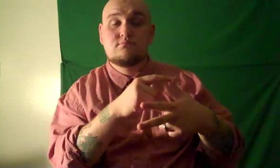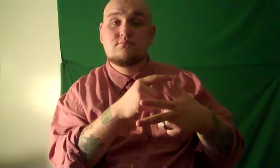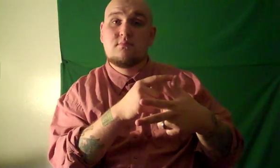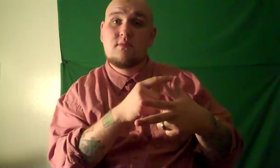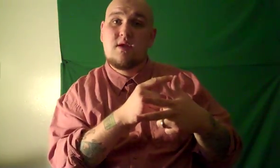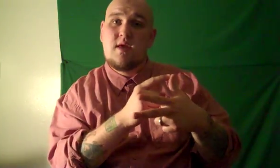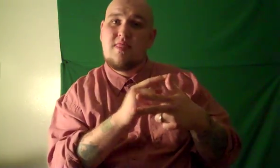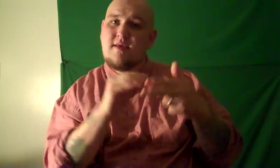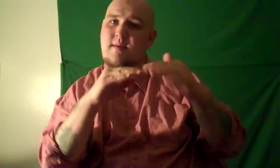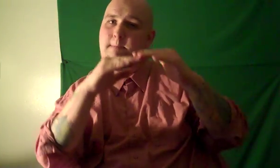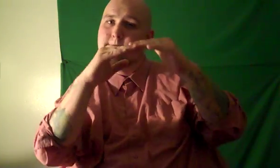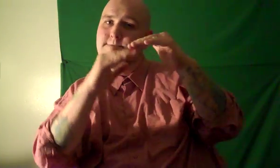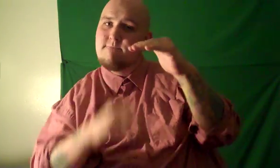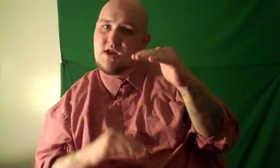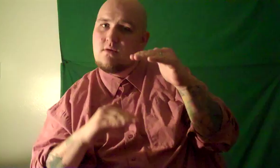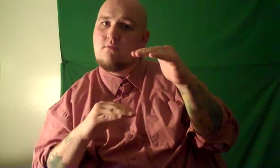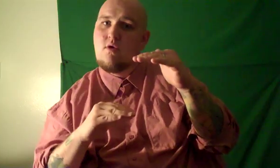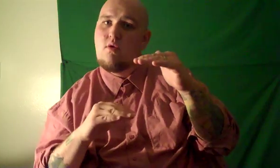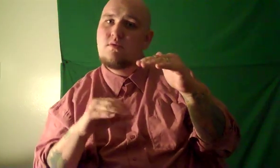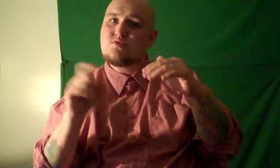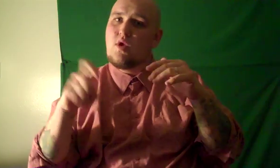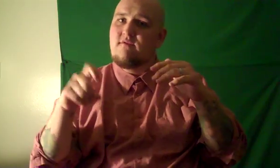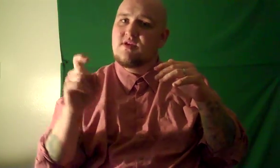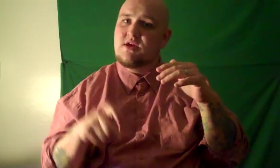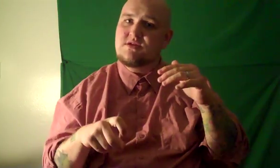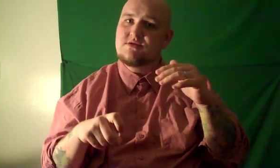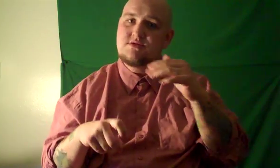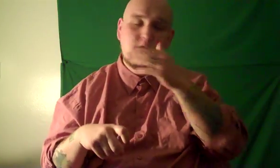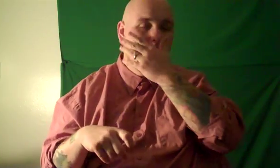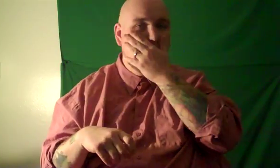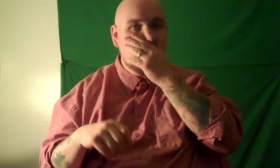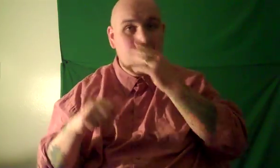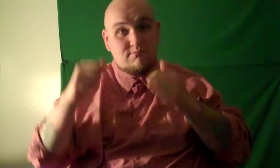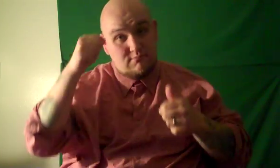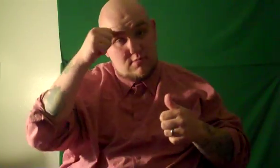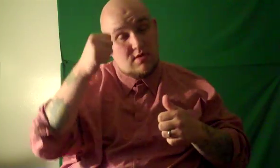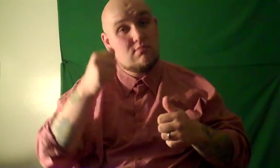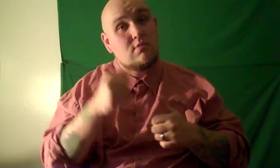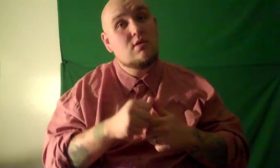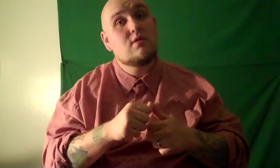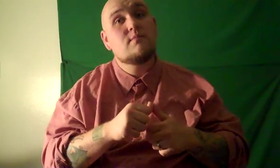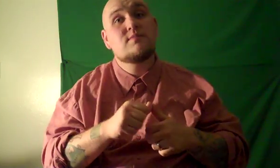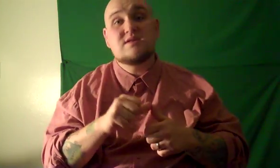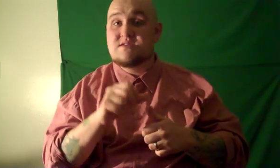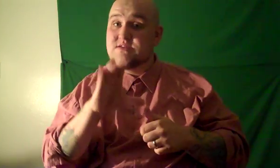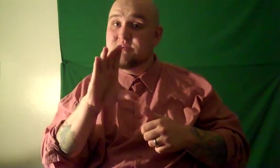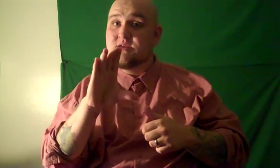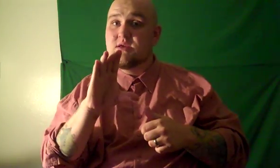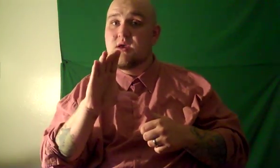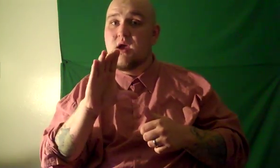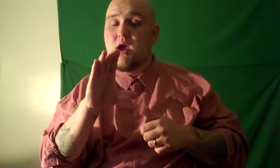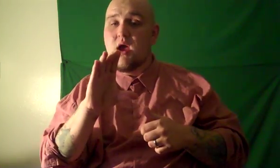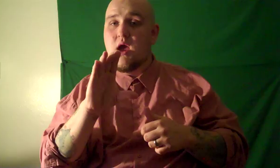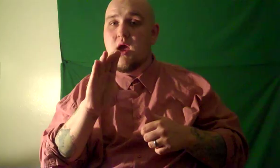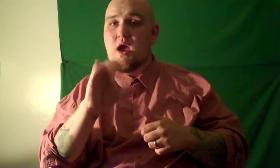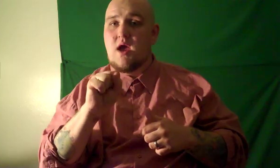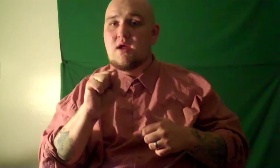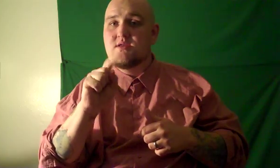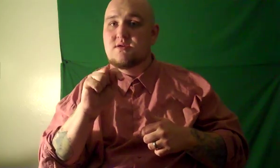minimal qualifications, remember, if you remember minimal qualifications from the CICT test, is called NIC.